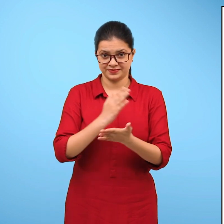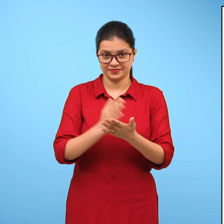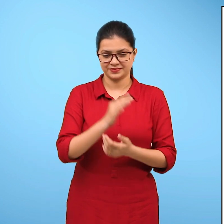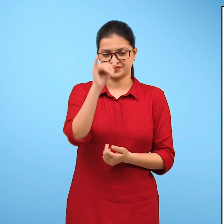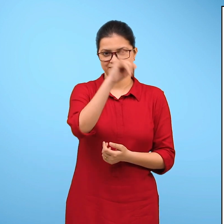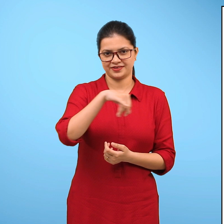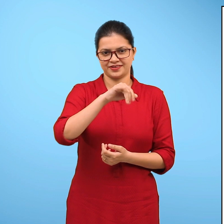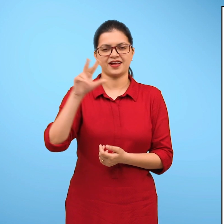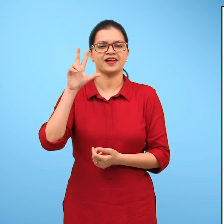Page 68.